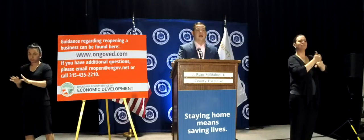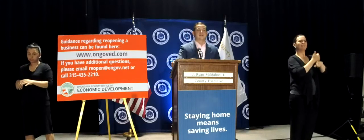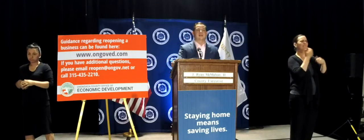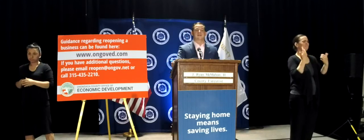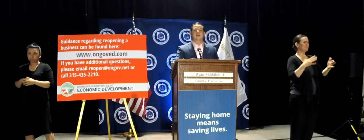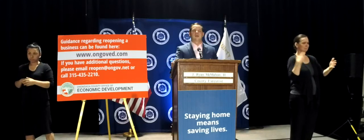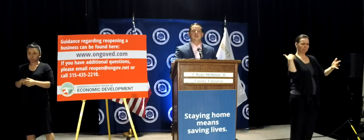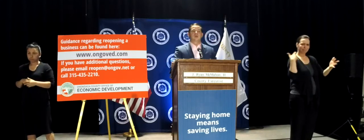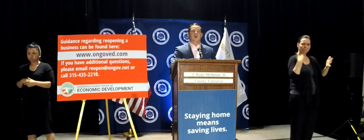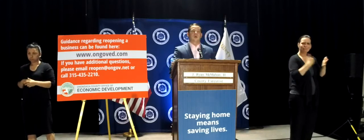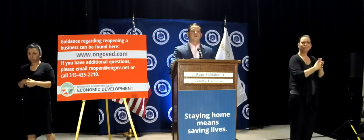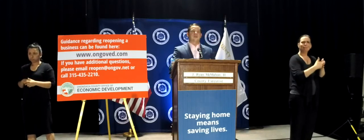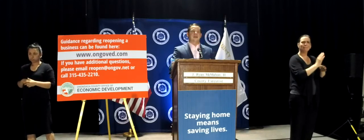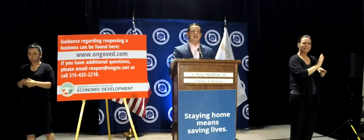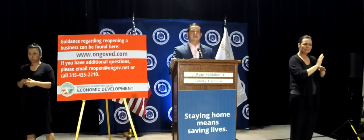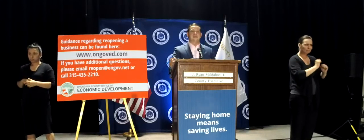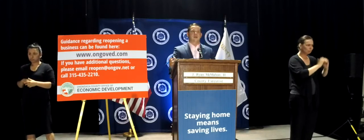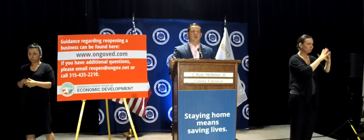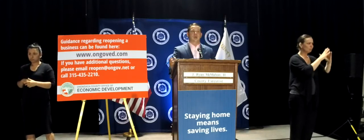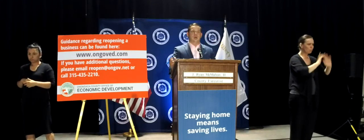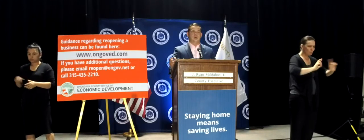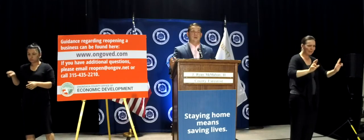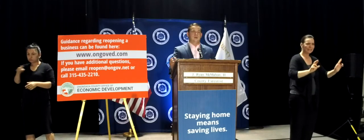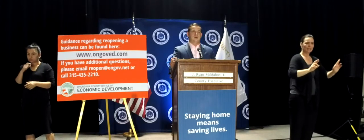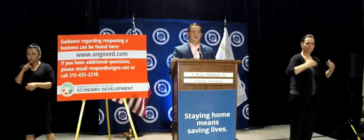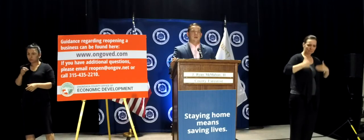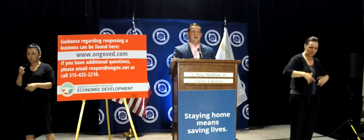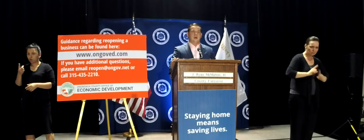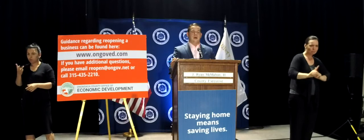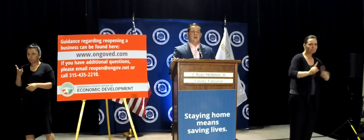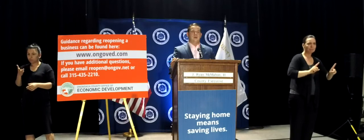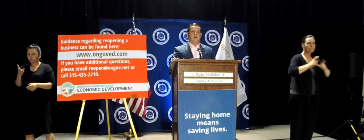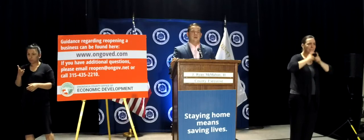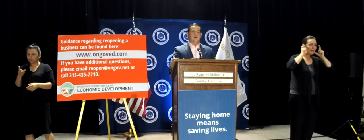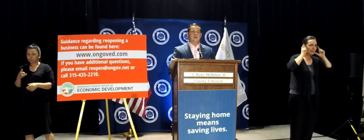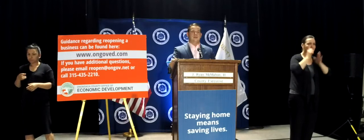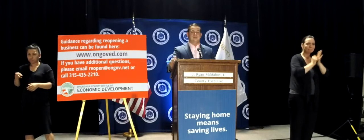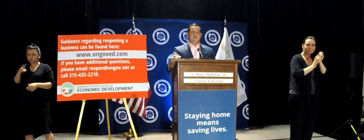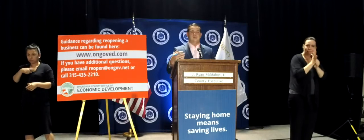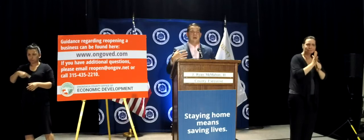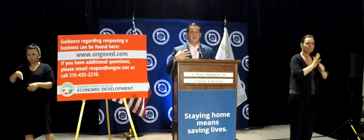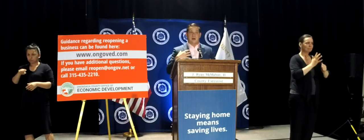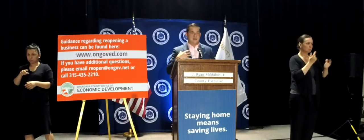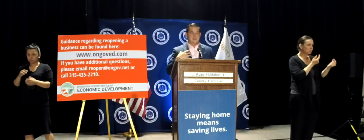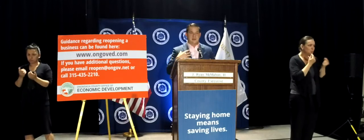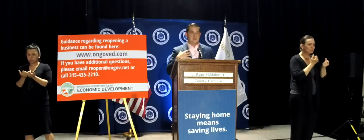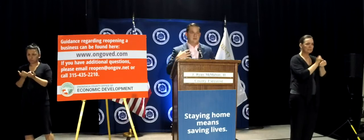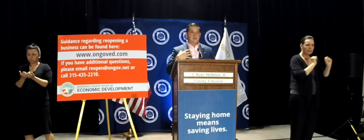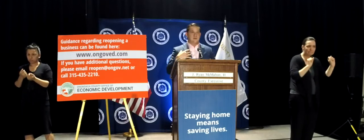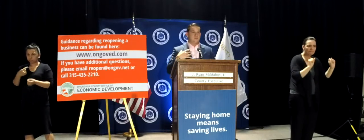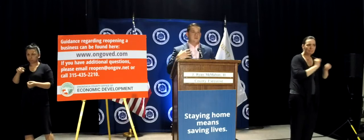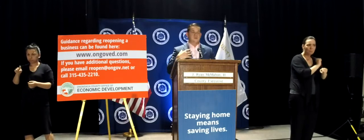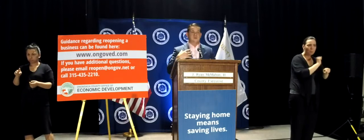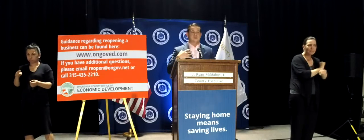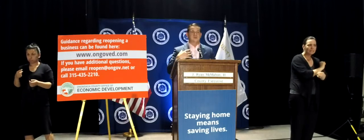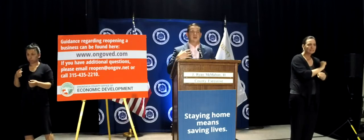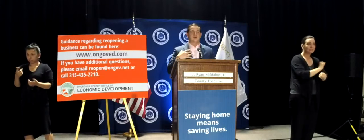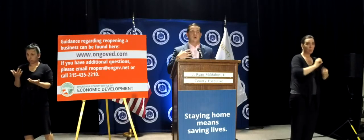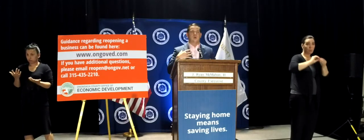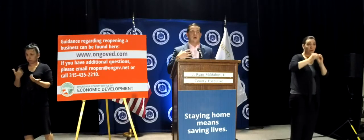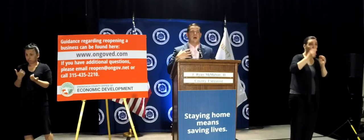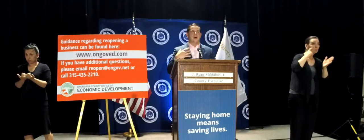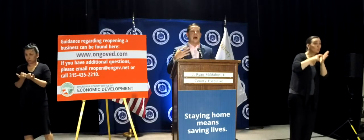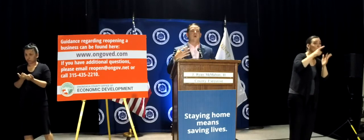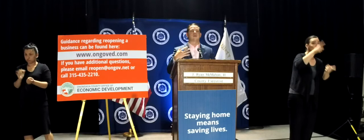data-driven process. So if the data is still good, it doesn't matter what I say. Businesses are going to